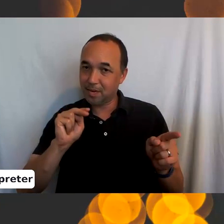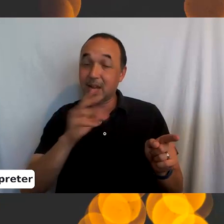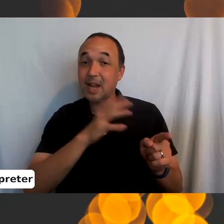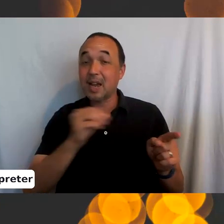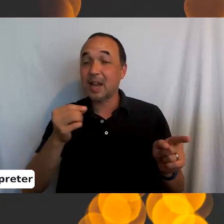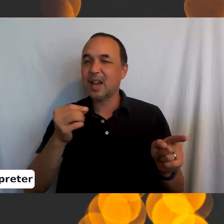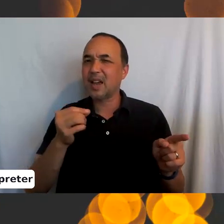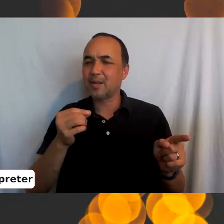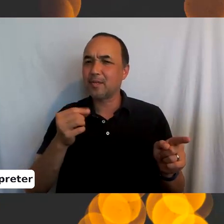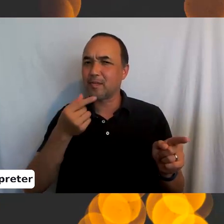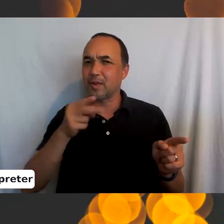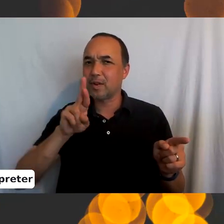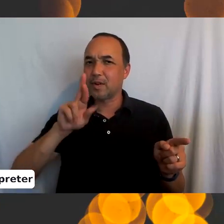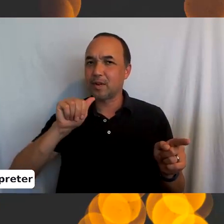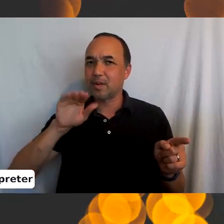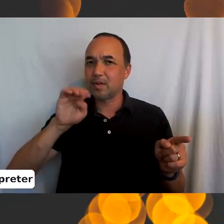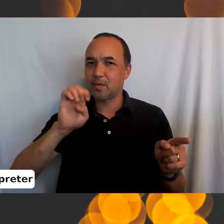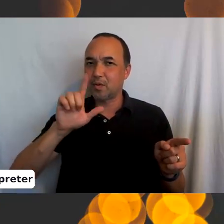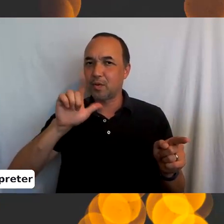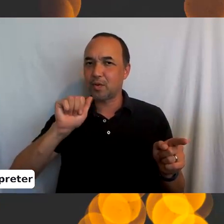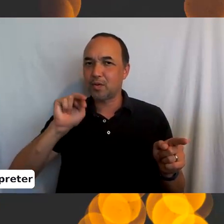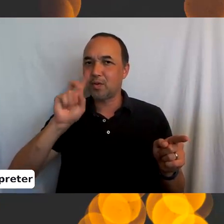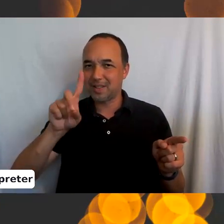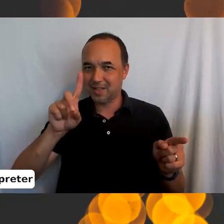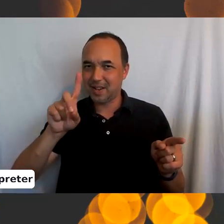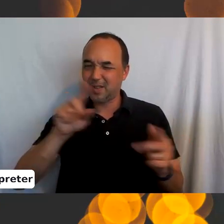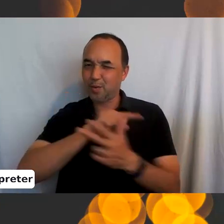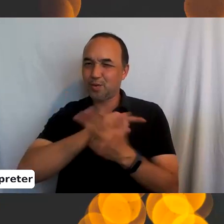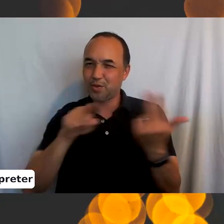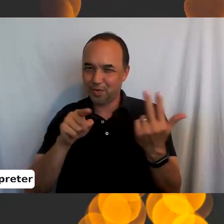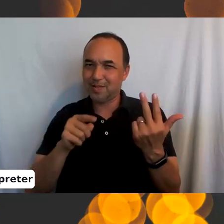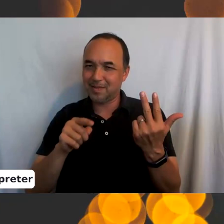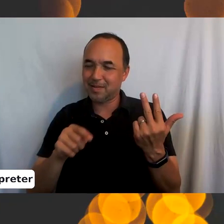Graceland very badly. So that is like very high on my list.